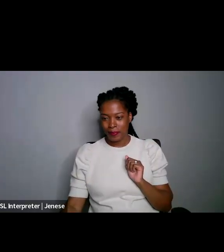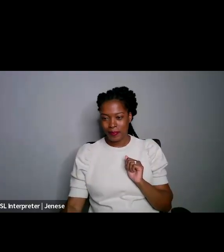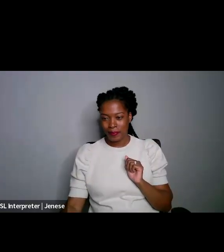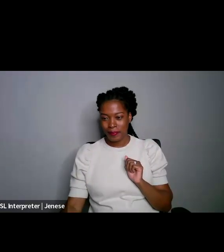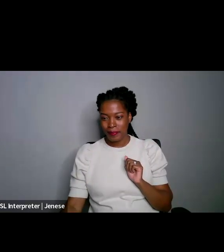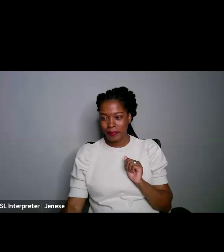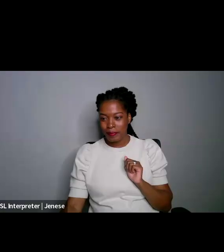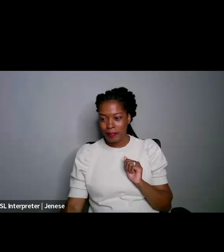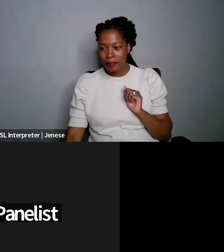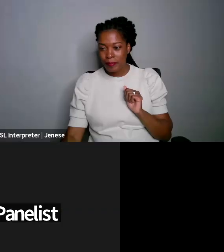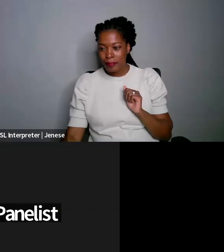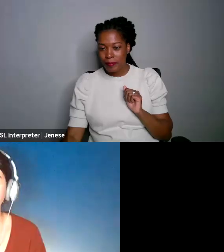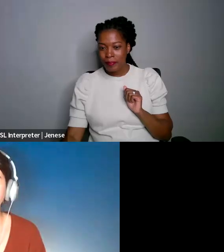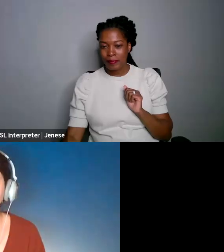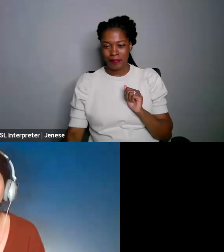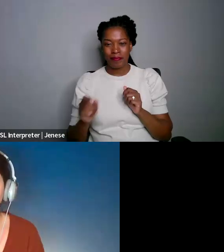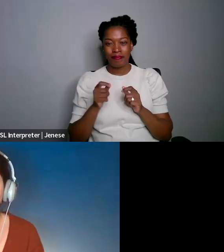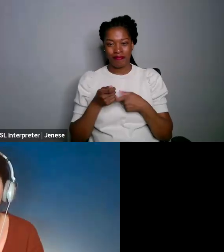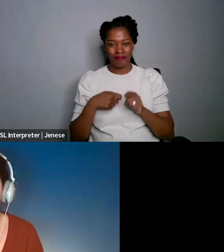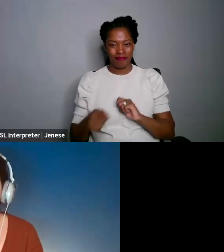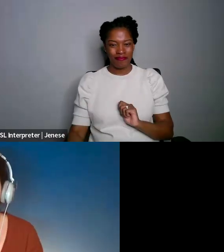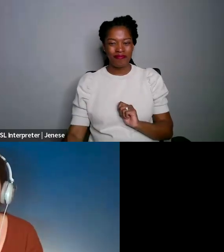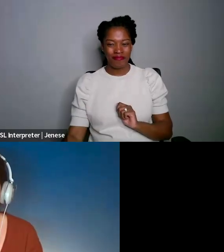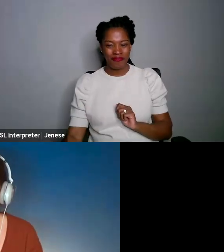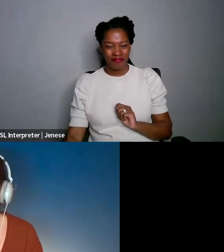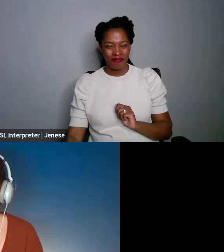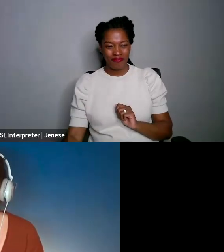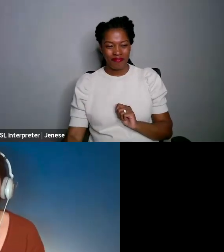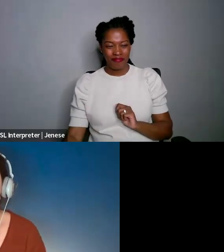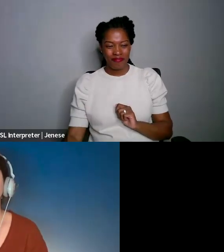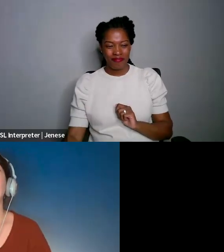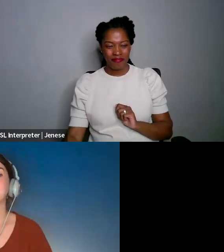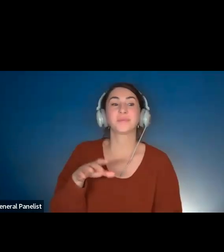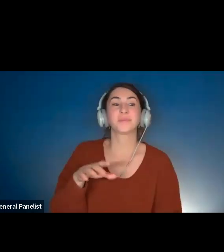And importantly, remember that accessibility is authenticity.